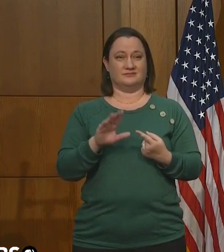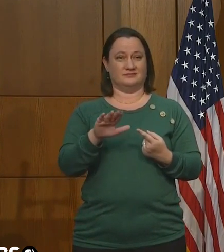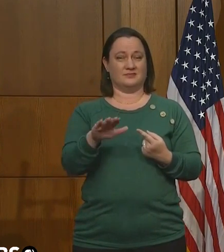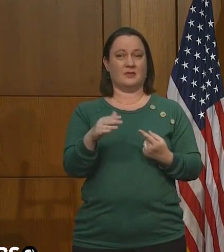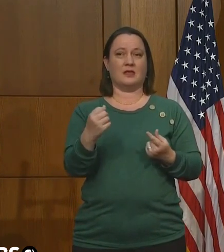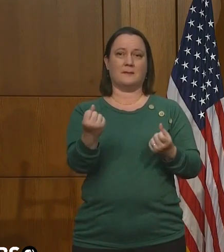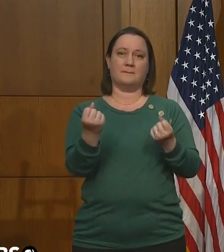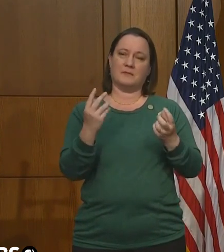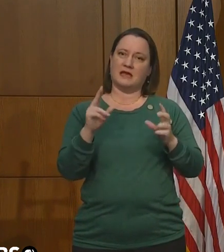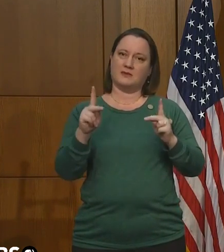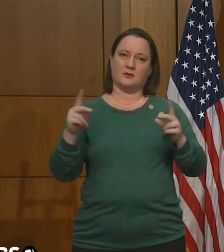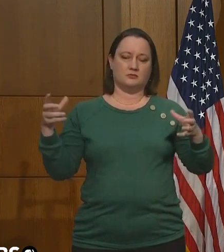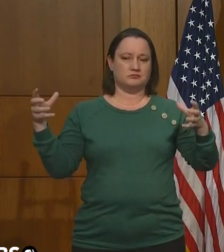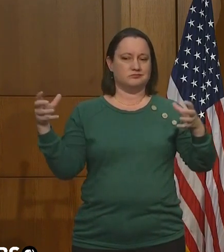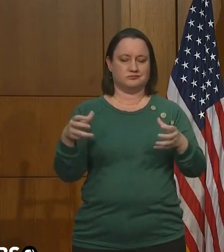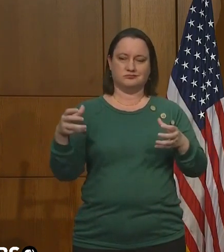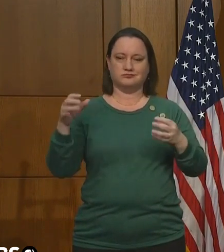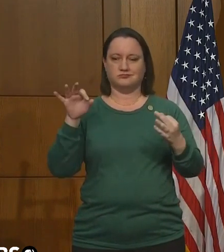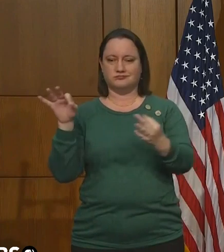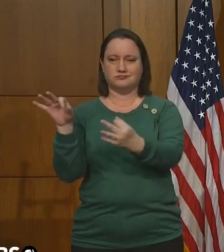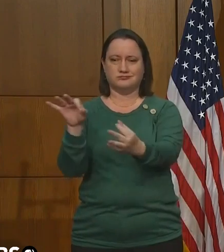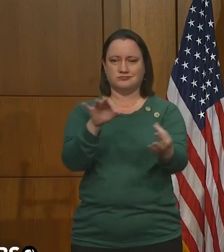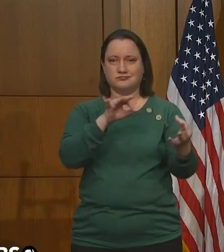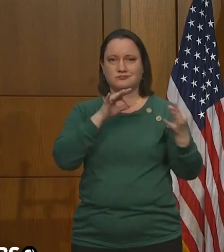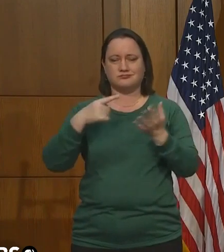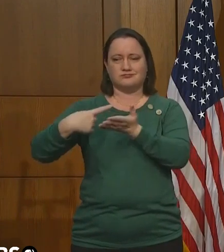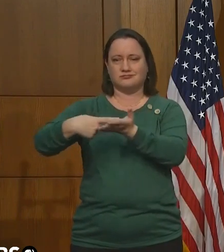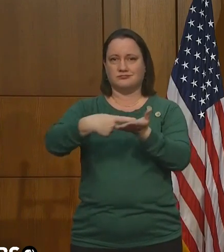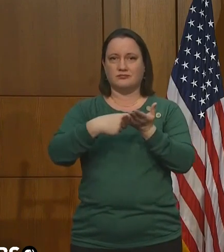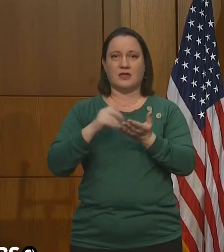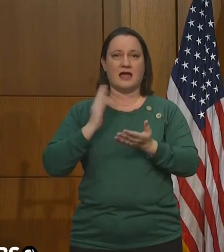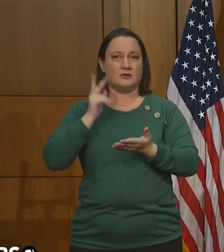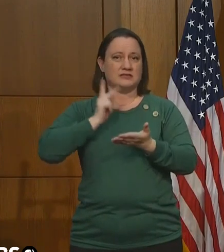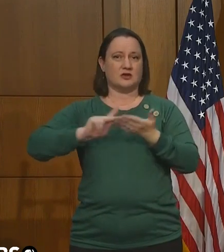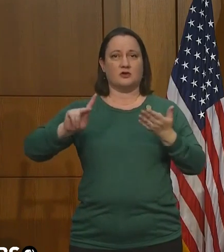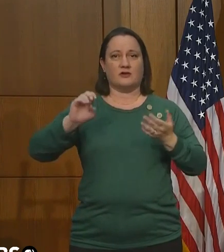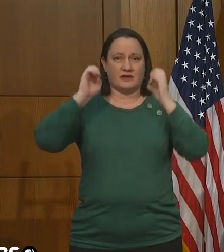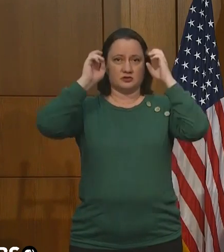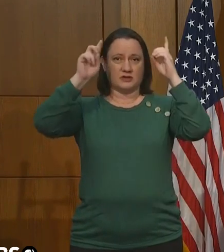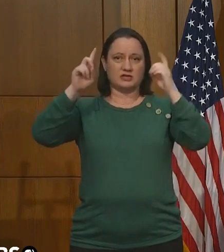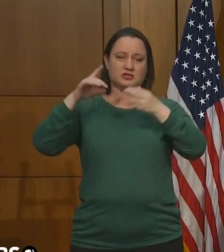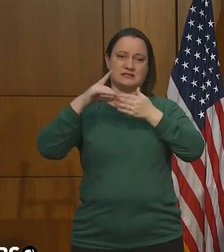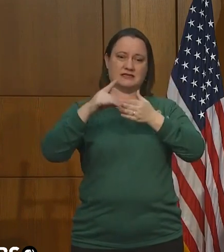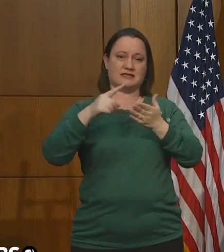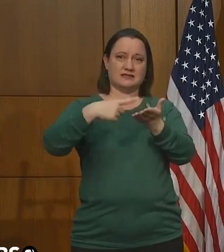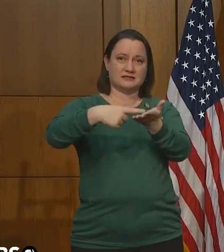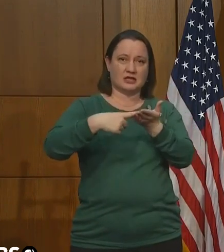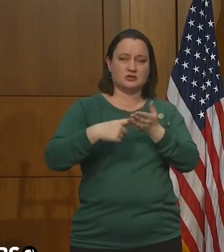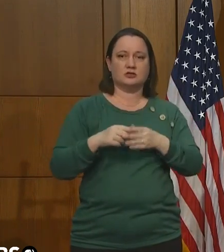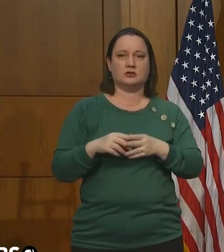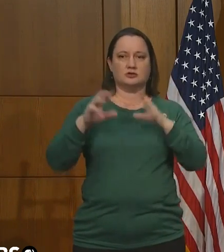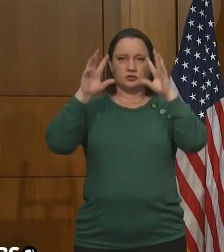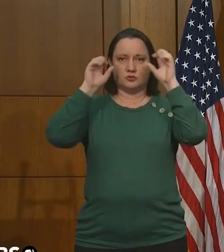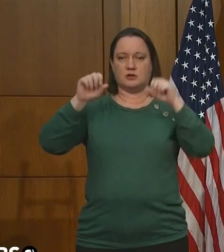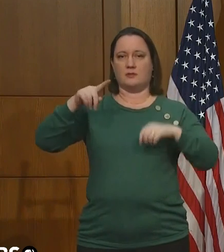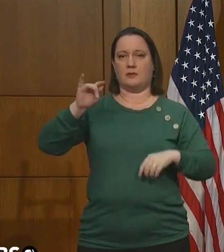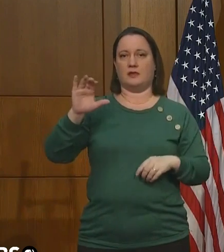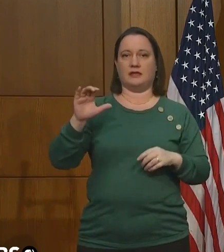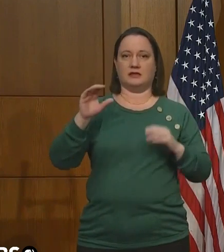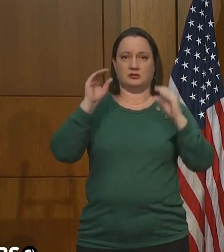having a lot of great discussions led by our Secretary of Education, Adif Carney, our Superintendent of